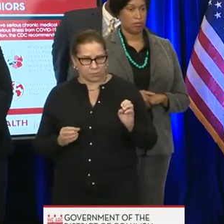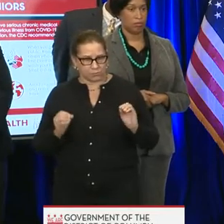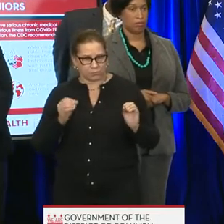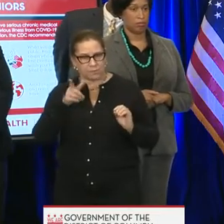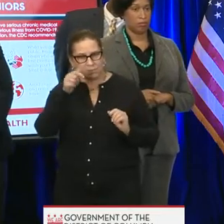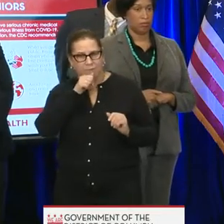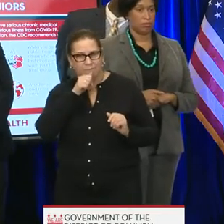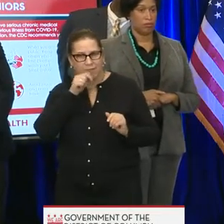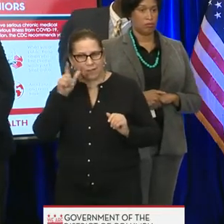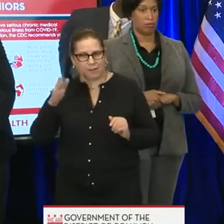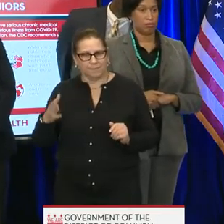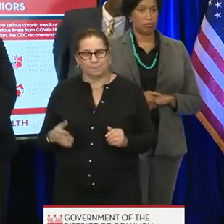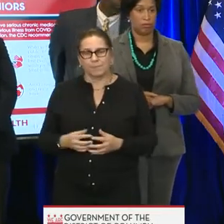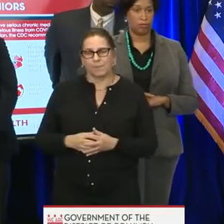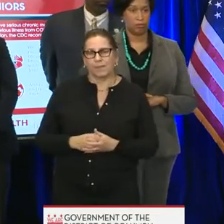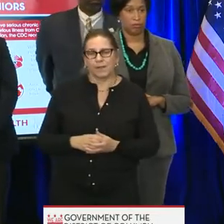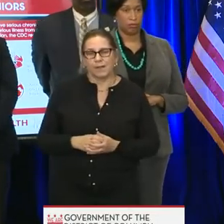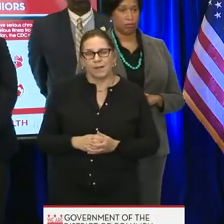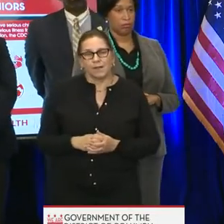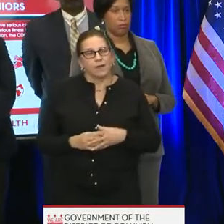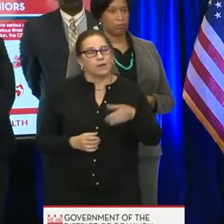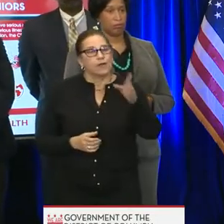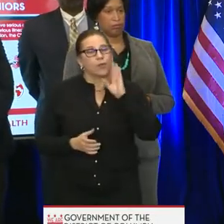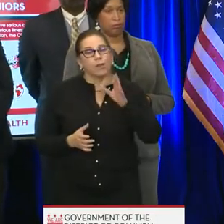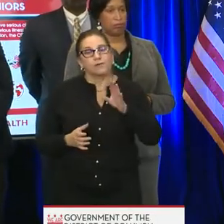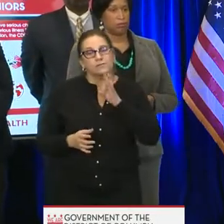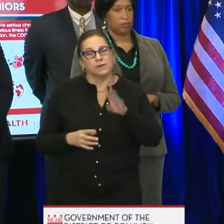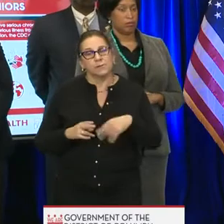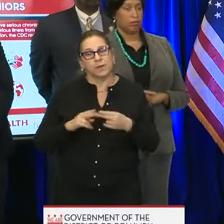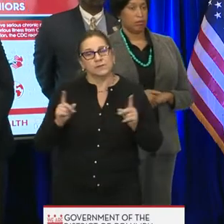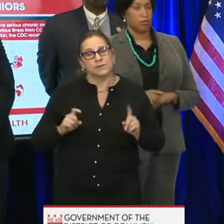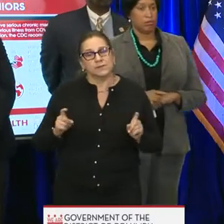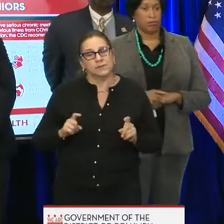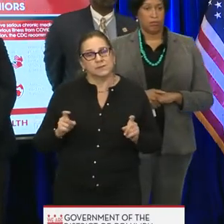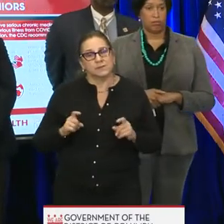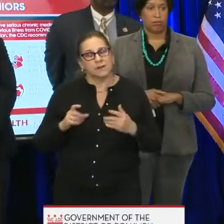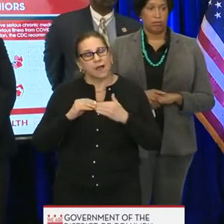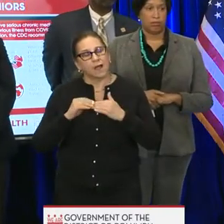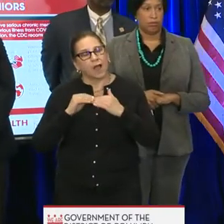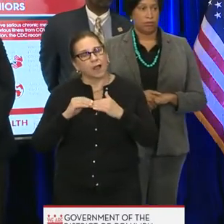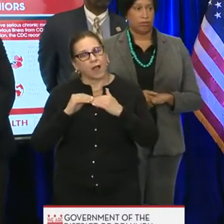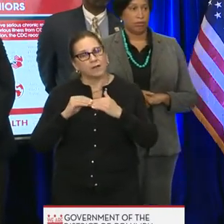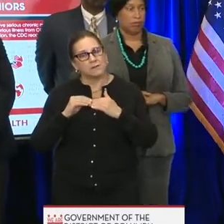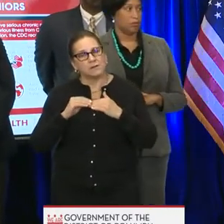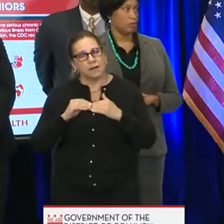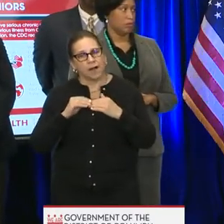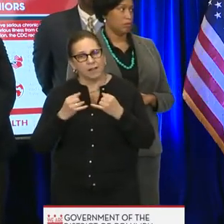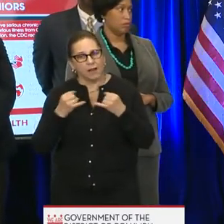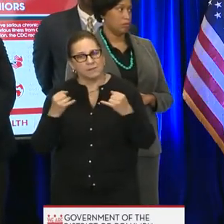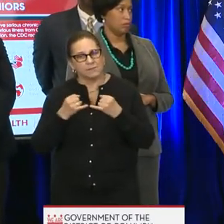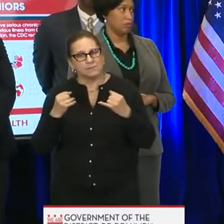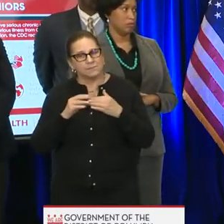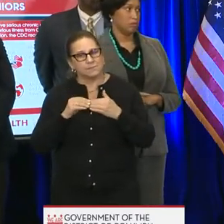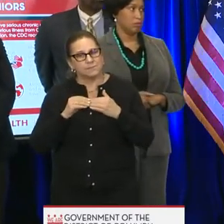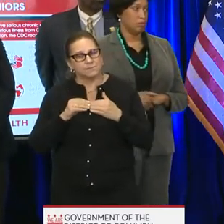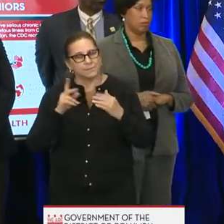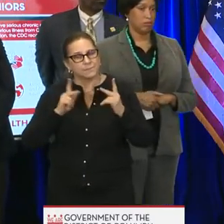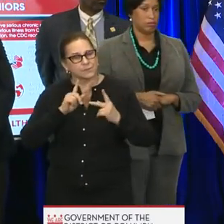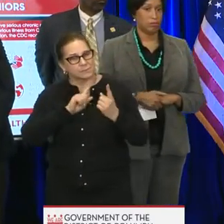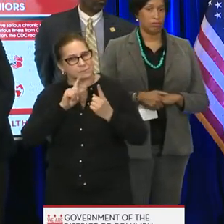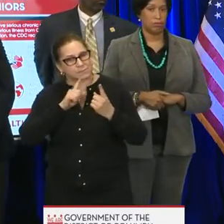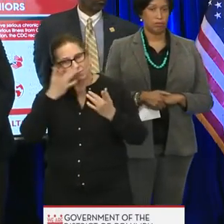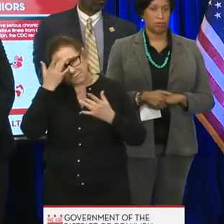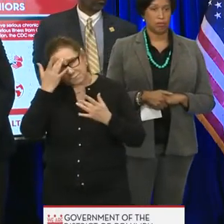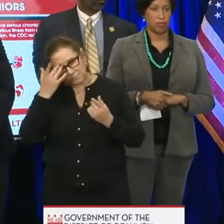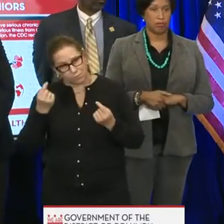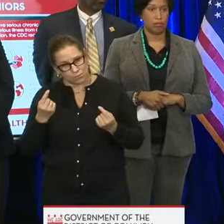going to be revisiting its testing guidelines now that we have person-to-person transmission? Our guidelines are intended for anyone who wants to